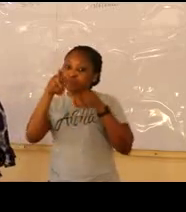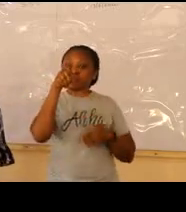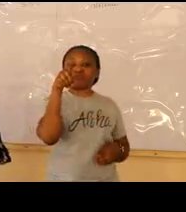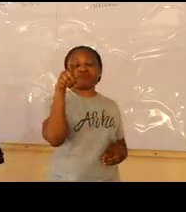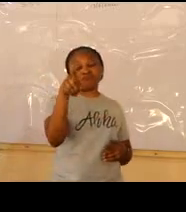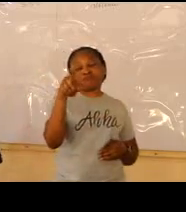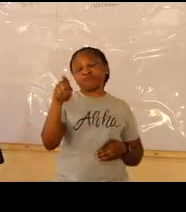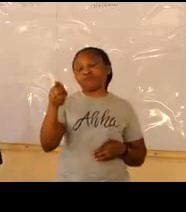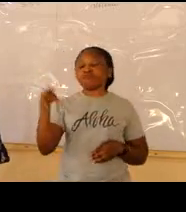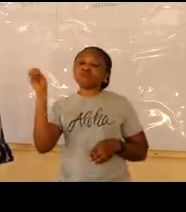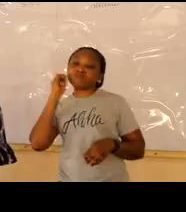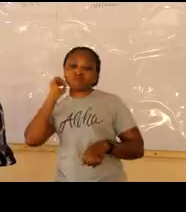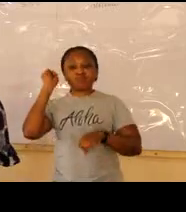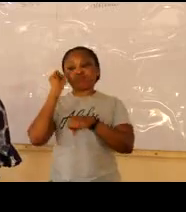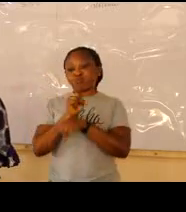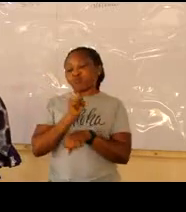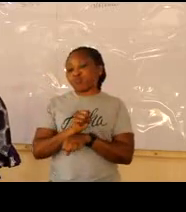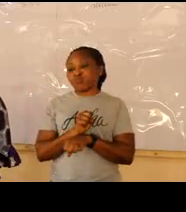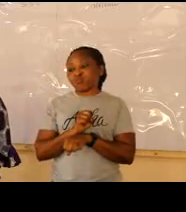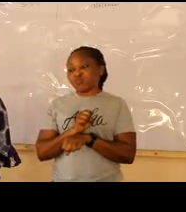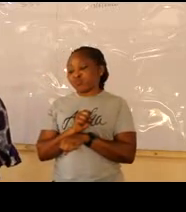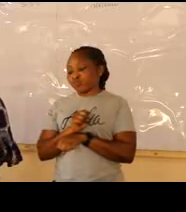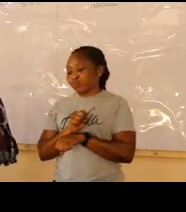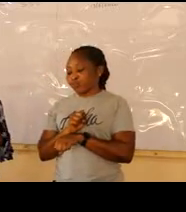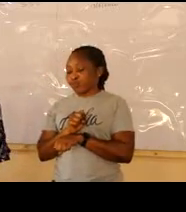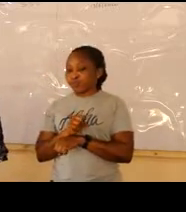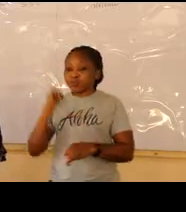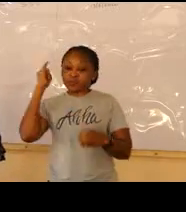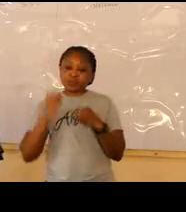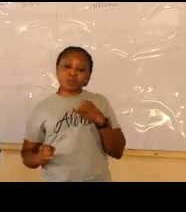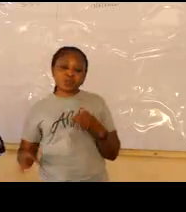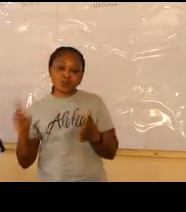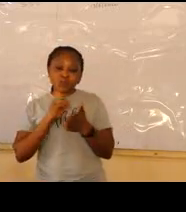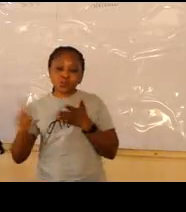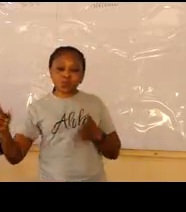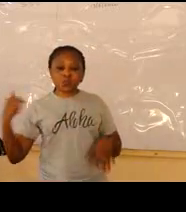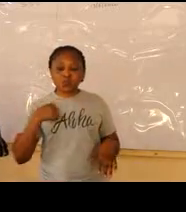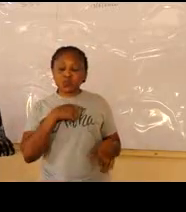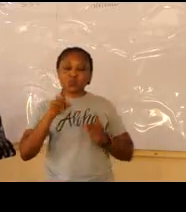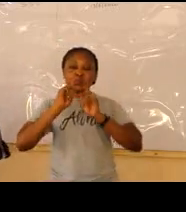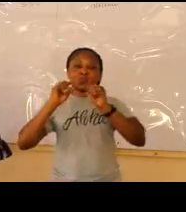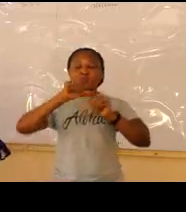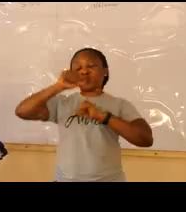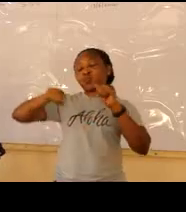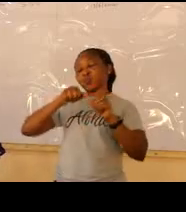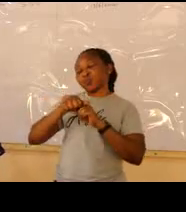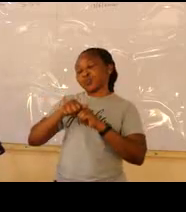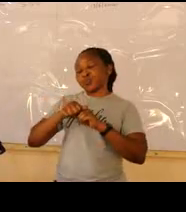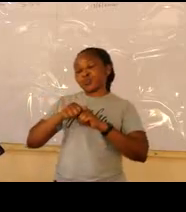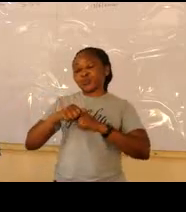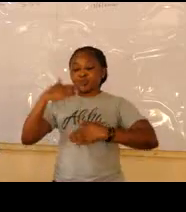week will be more of what? Revision. So last week we discussed the processes